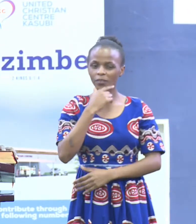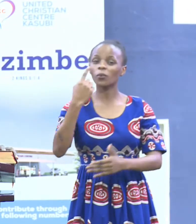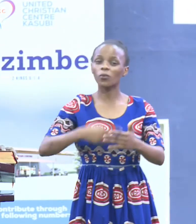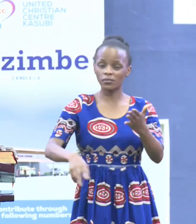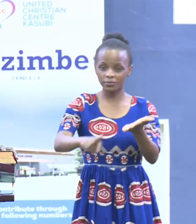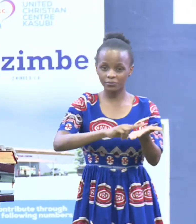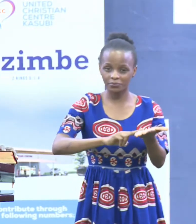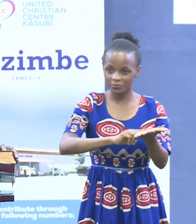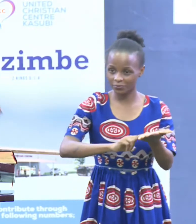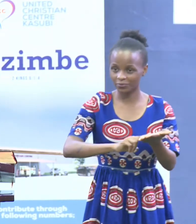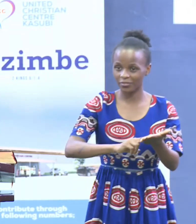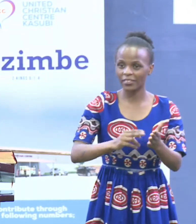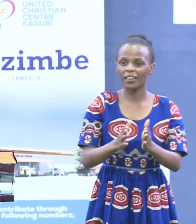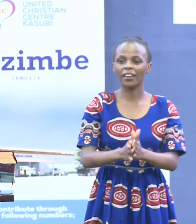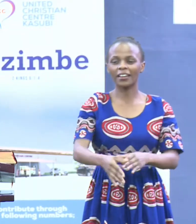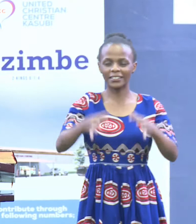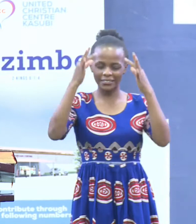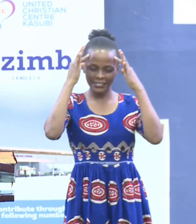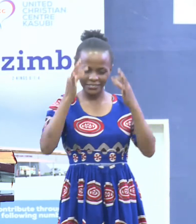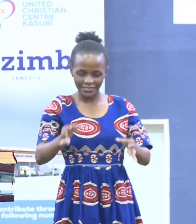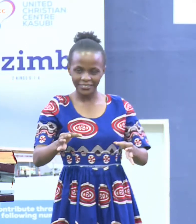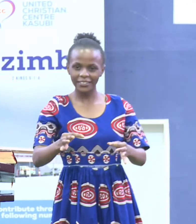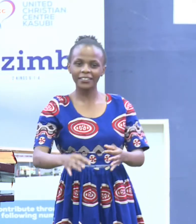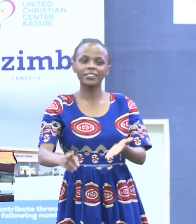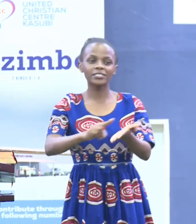knew what to use.